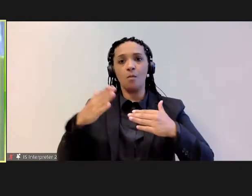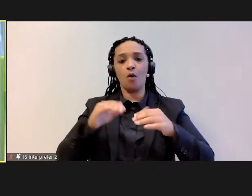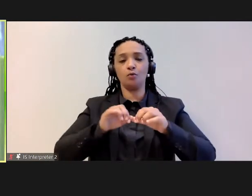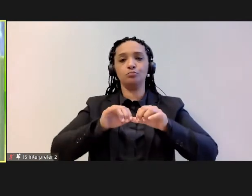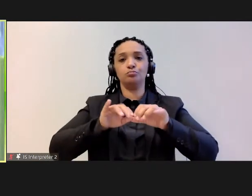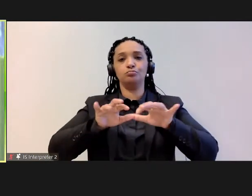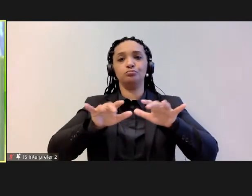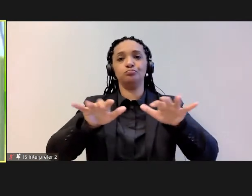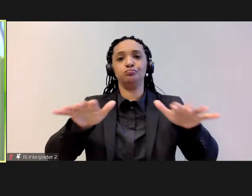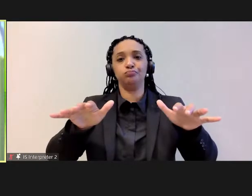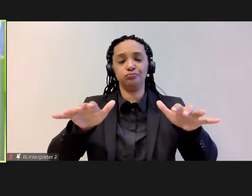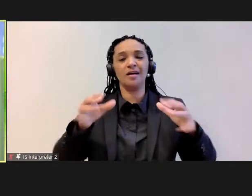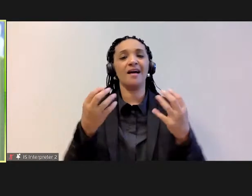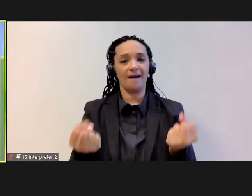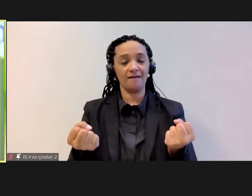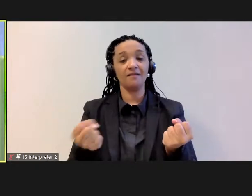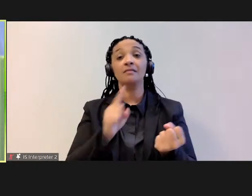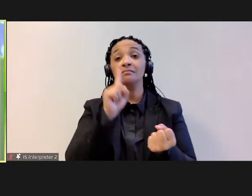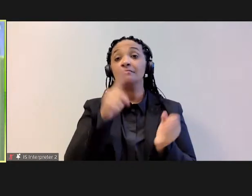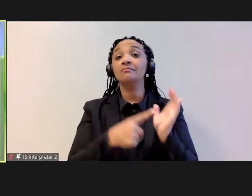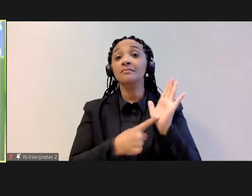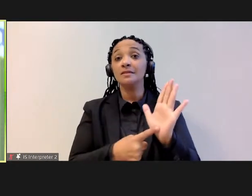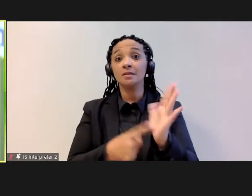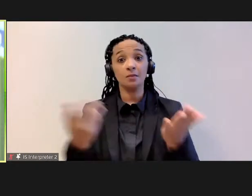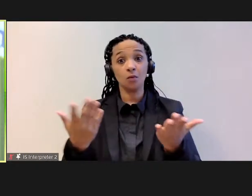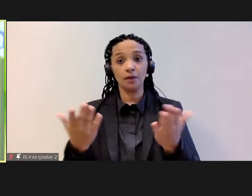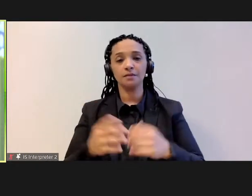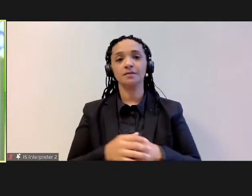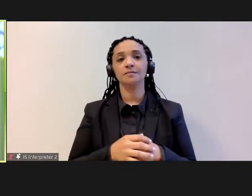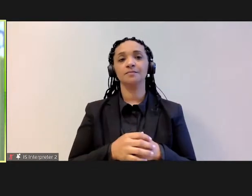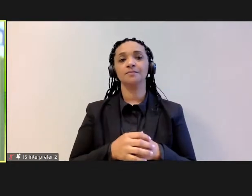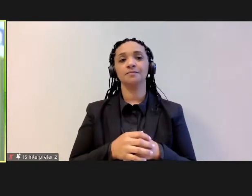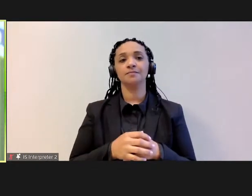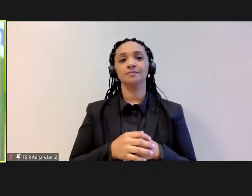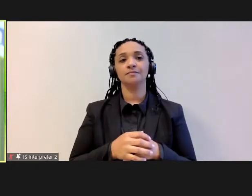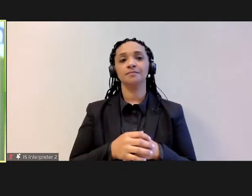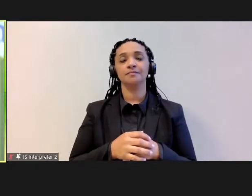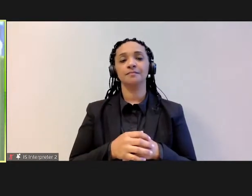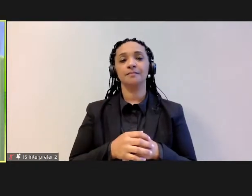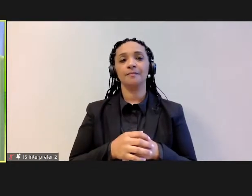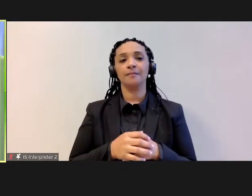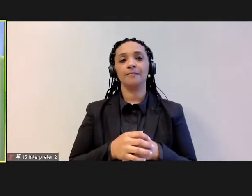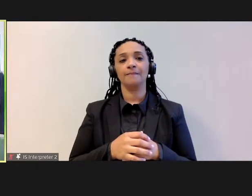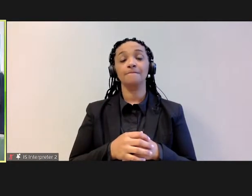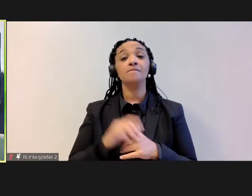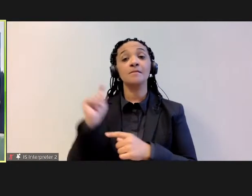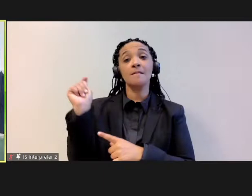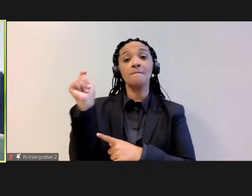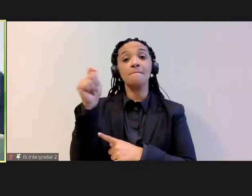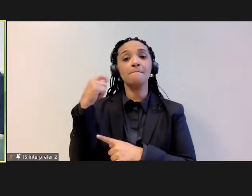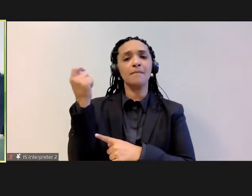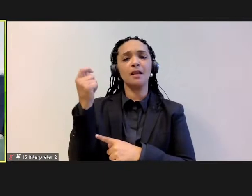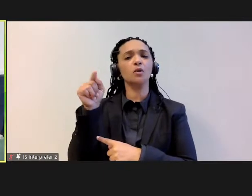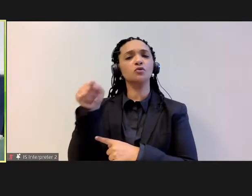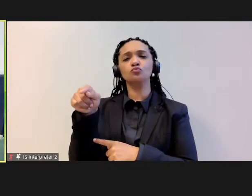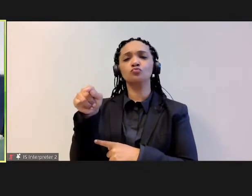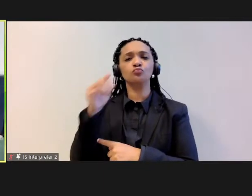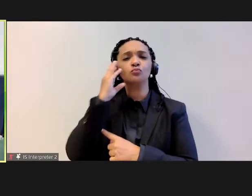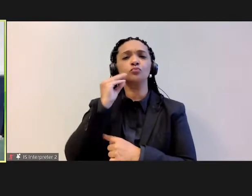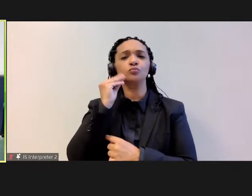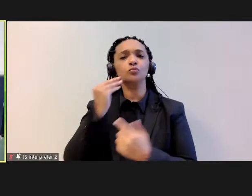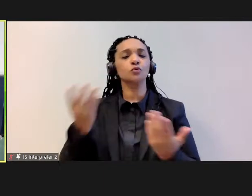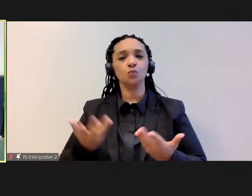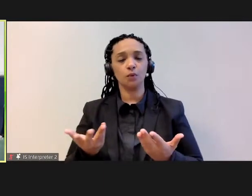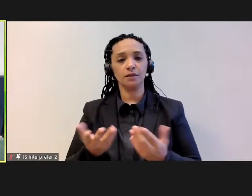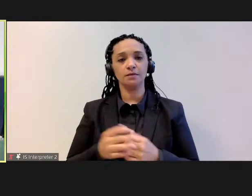So, for example, one of the shocks that Malawi continuously experiences is regards to